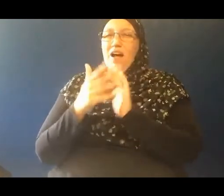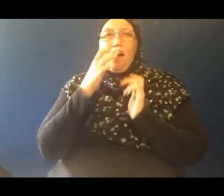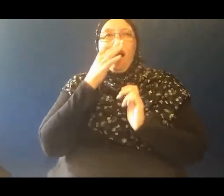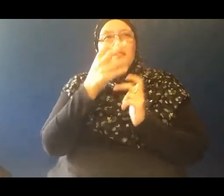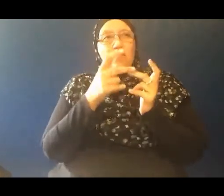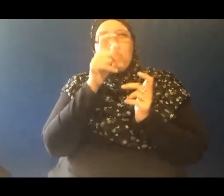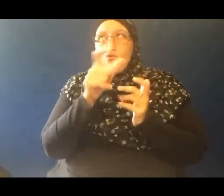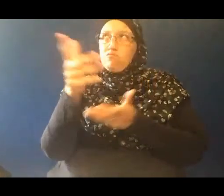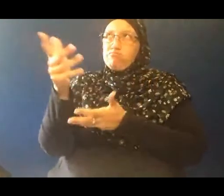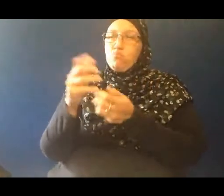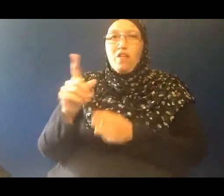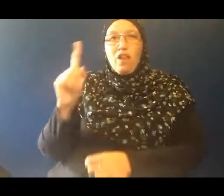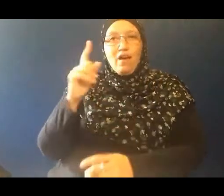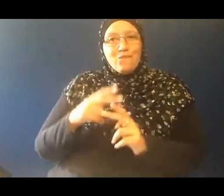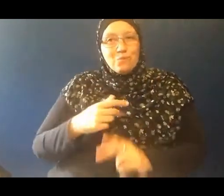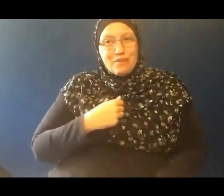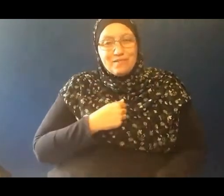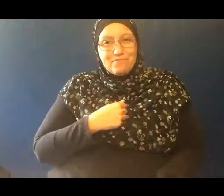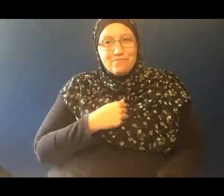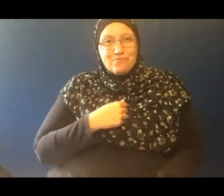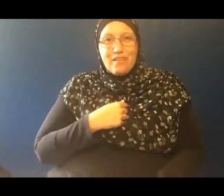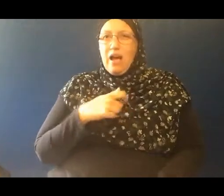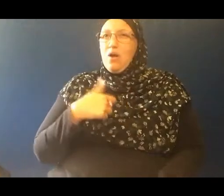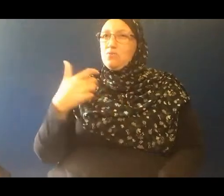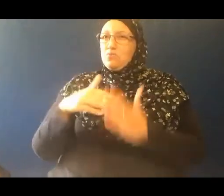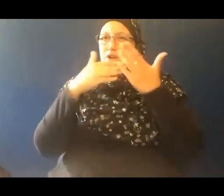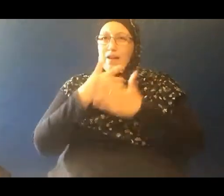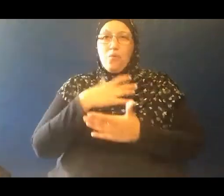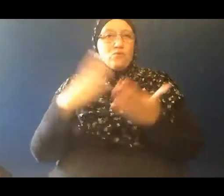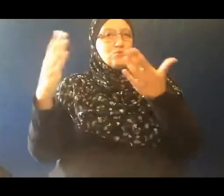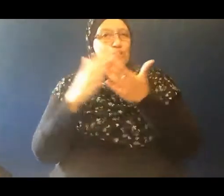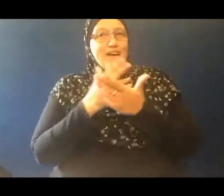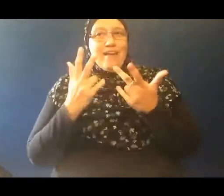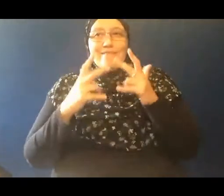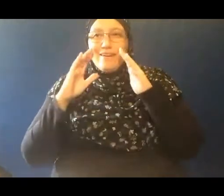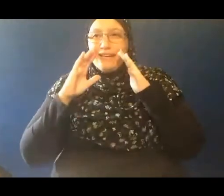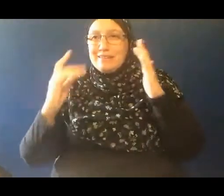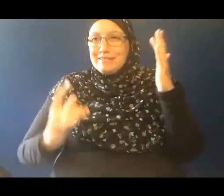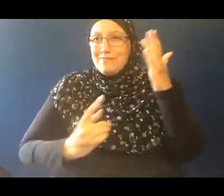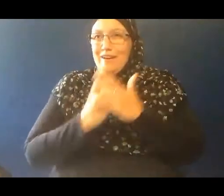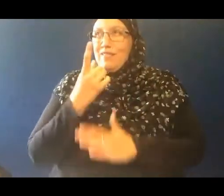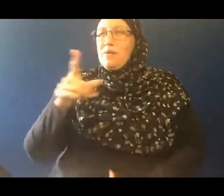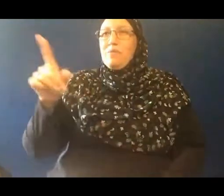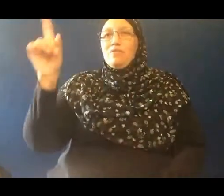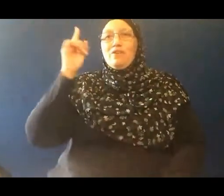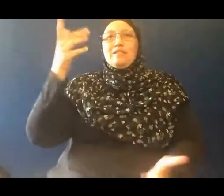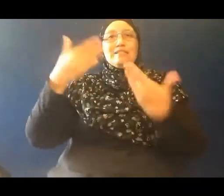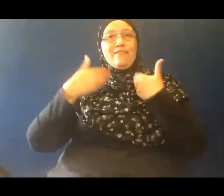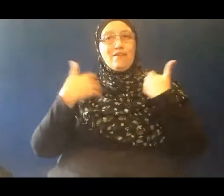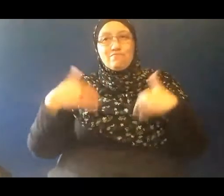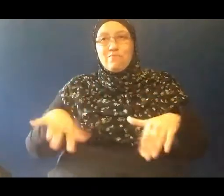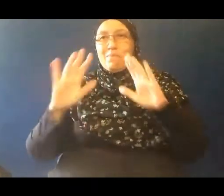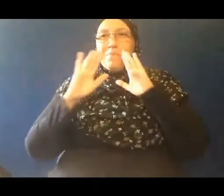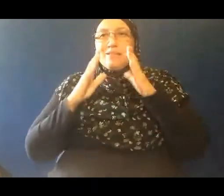best chemicals that the Almighty God has introduced to us as a means of nearness to Him. In